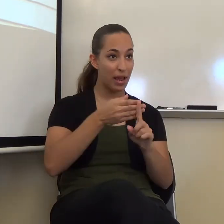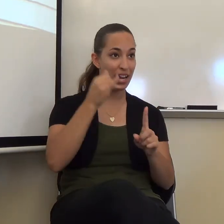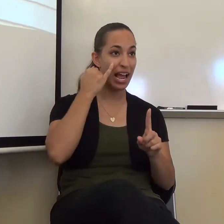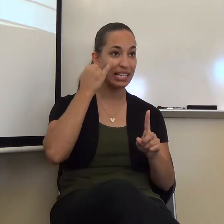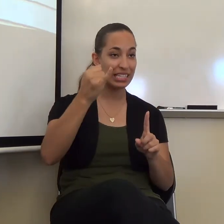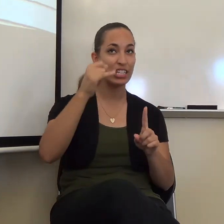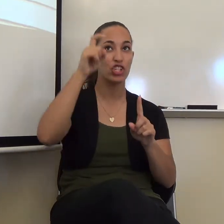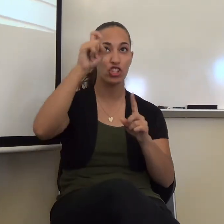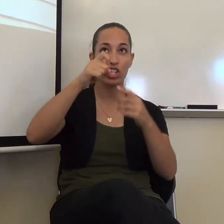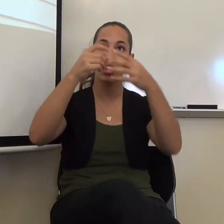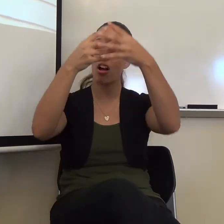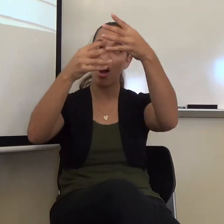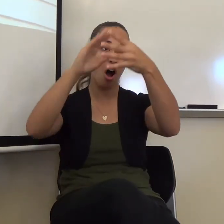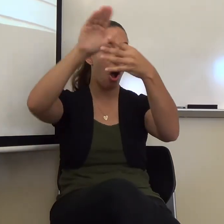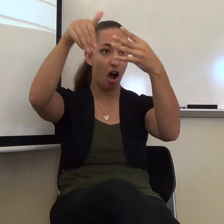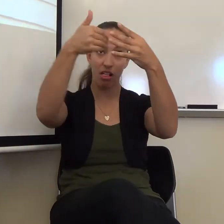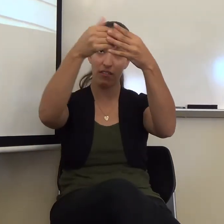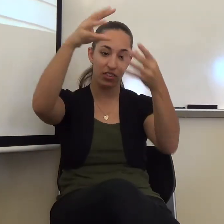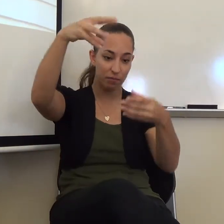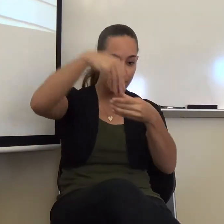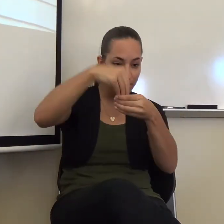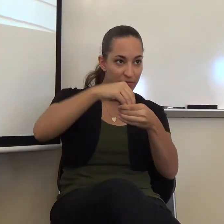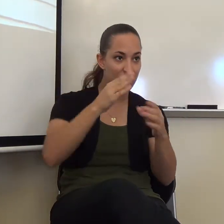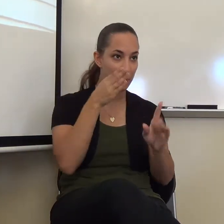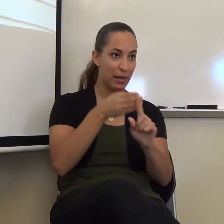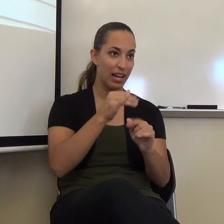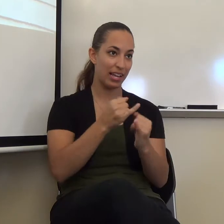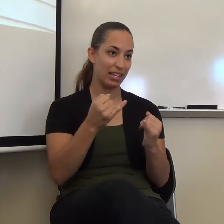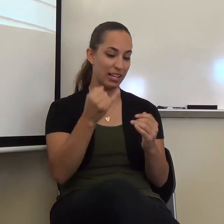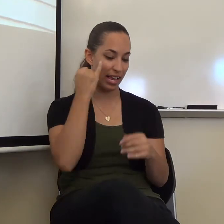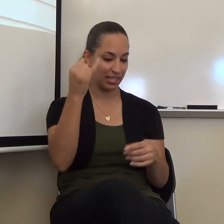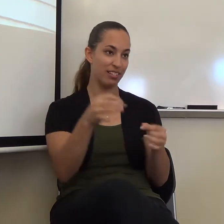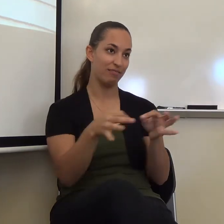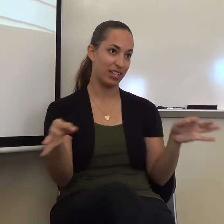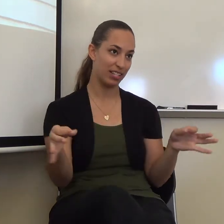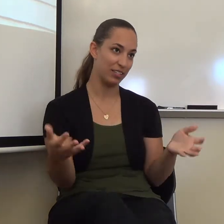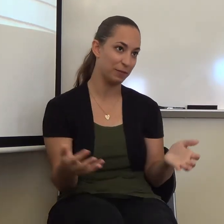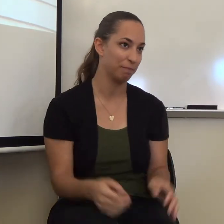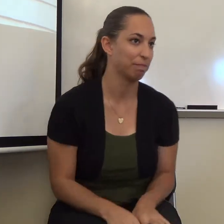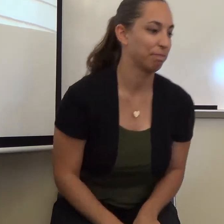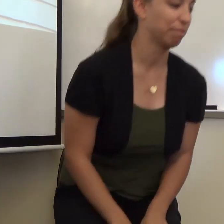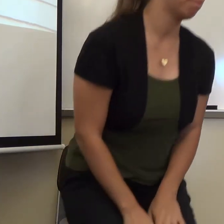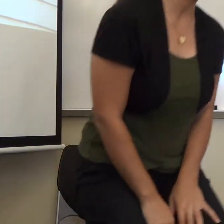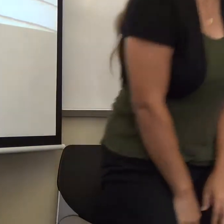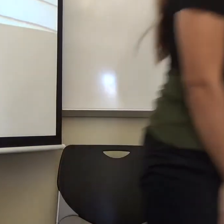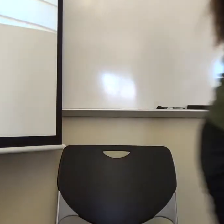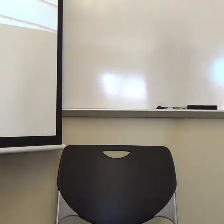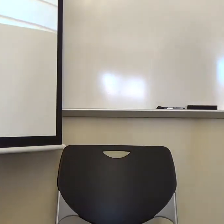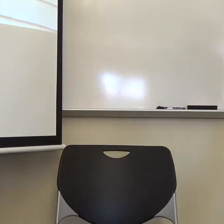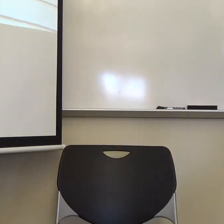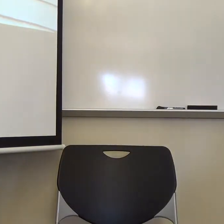account all of those things. You can't leave one of them off. So you want a main idea that takes everything into account.